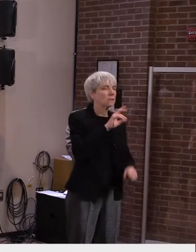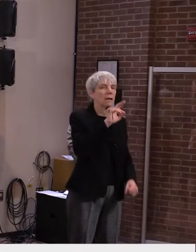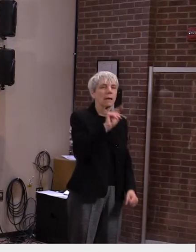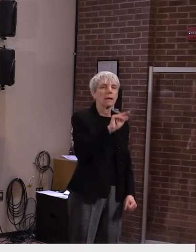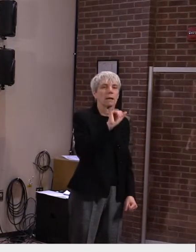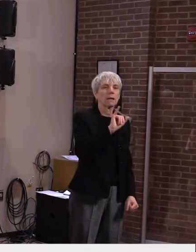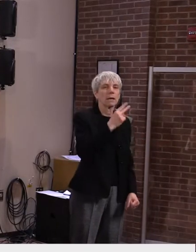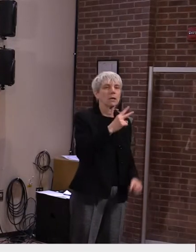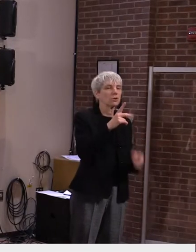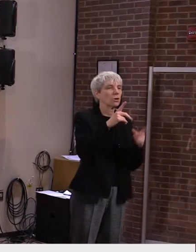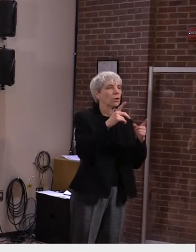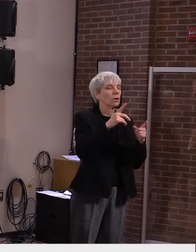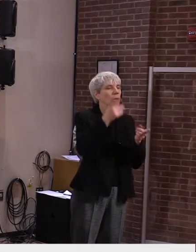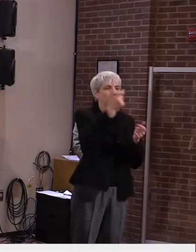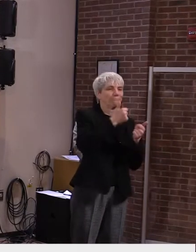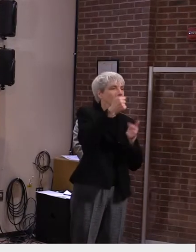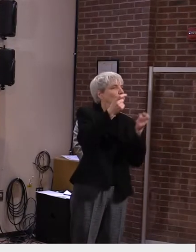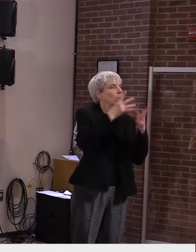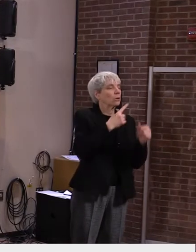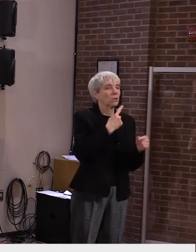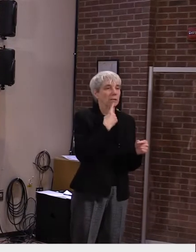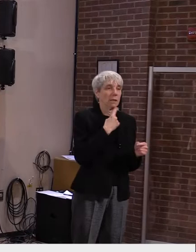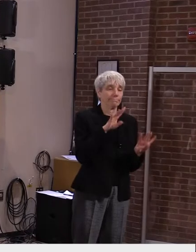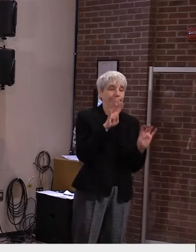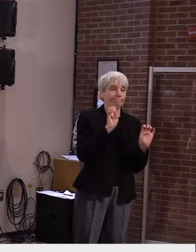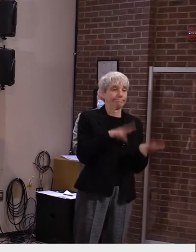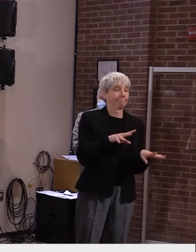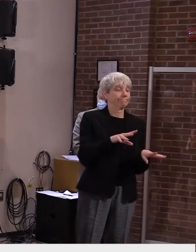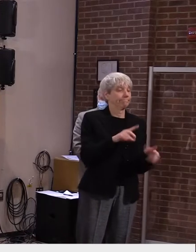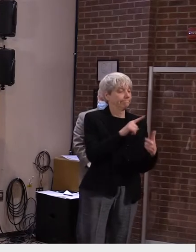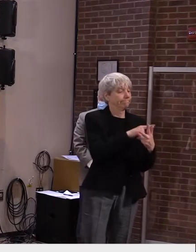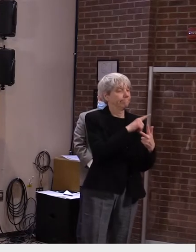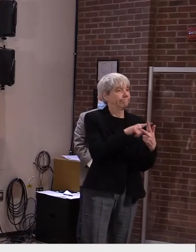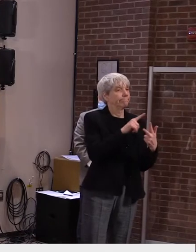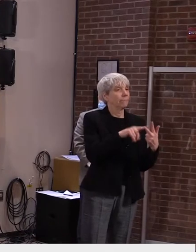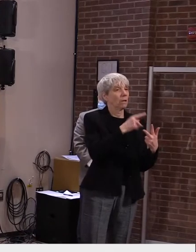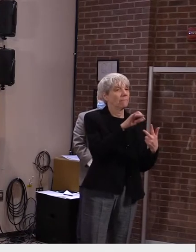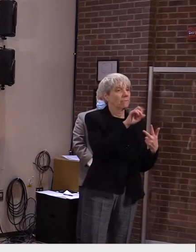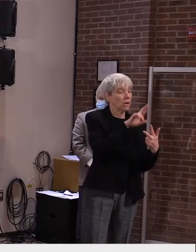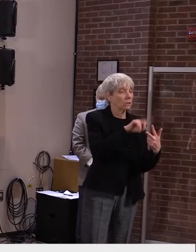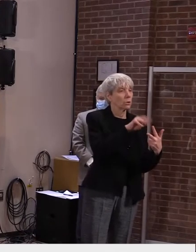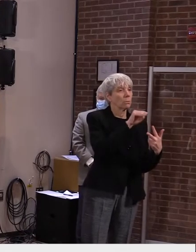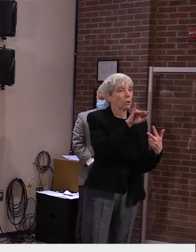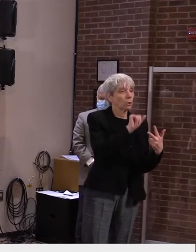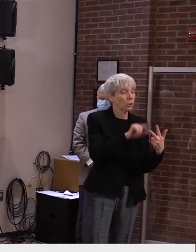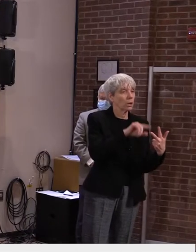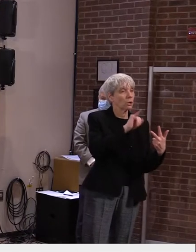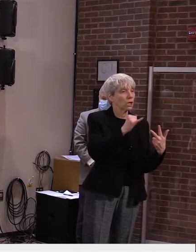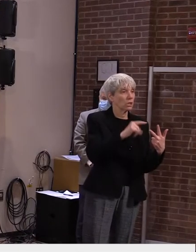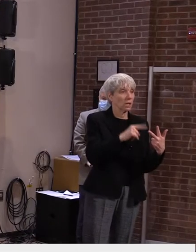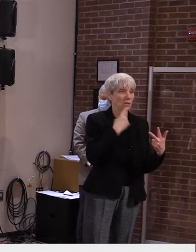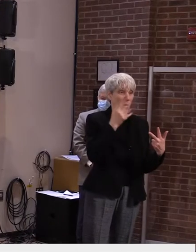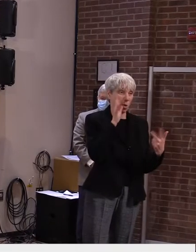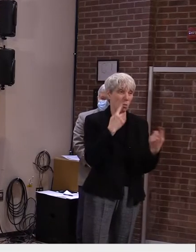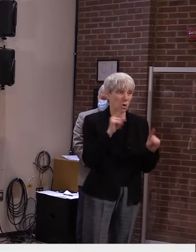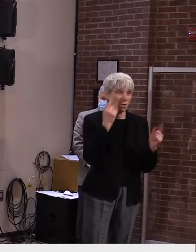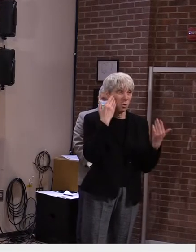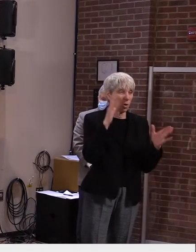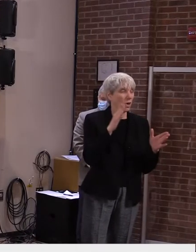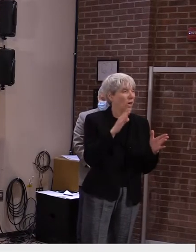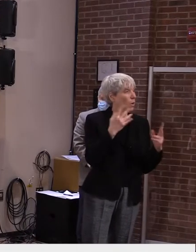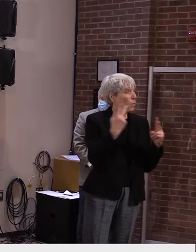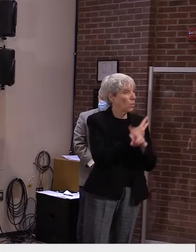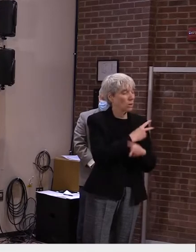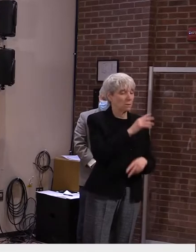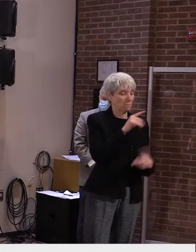of weeks before we know if our current vaccines are effective, and the CEO of Moderna kind of freaking people out saying that he